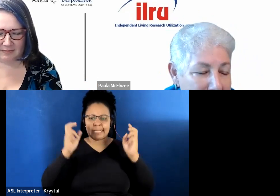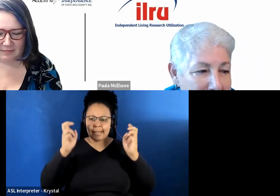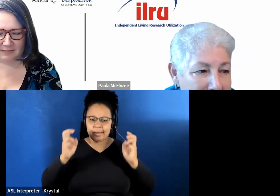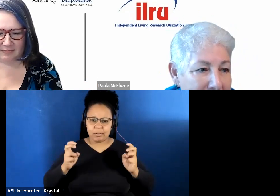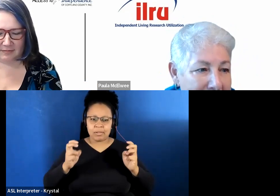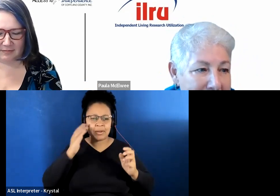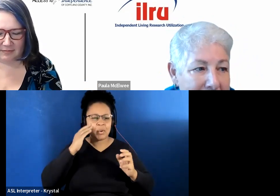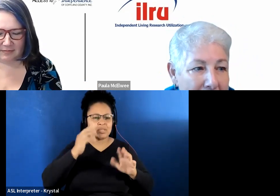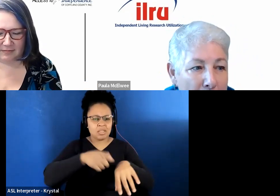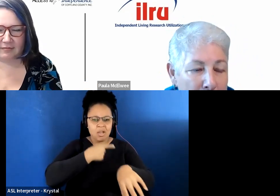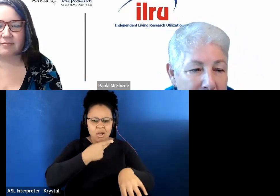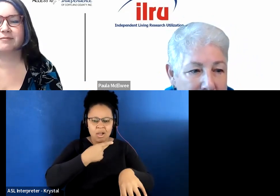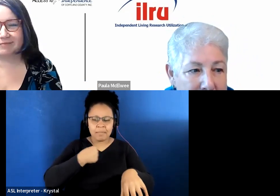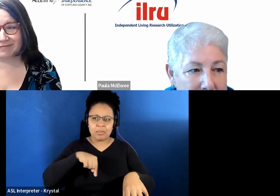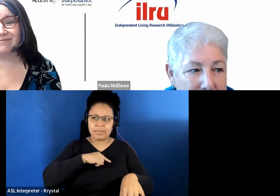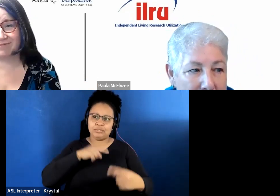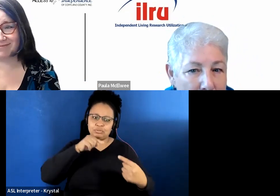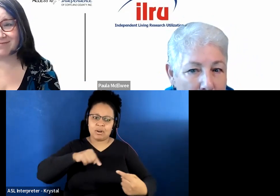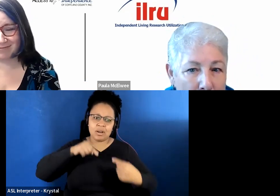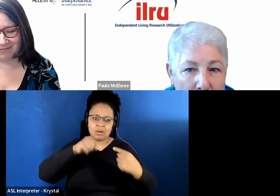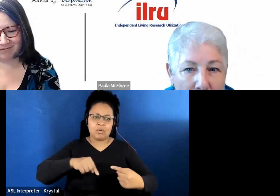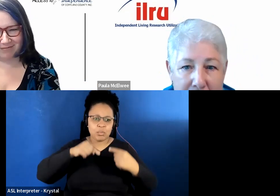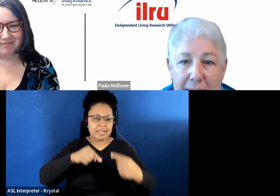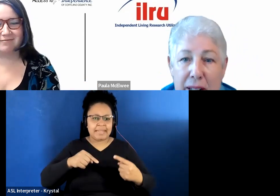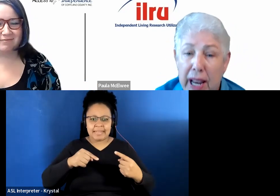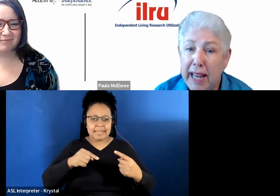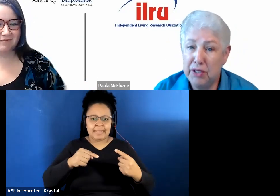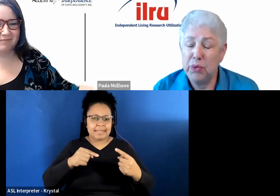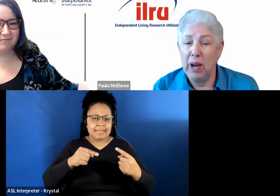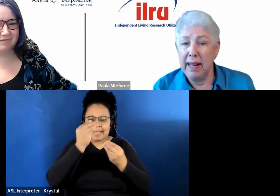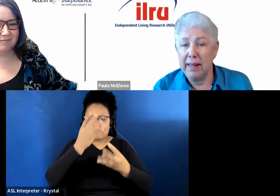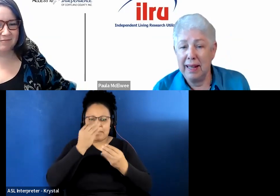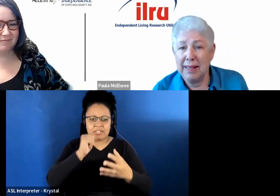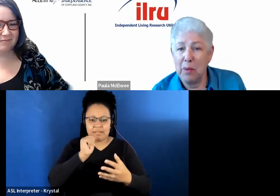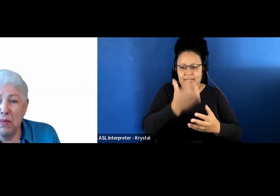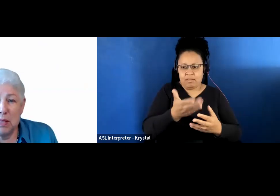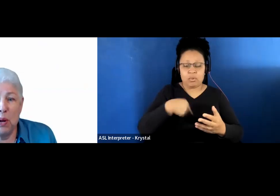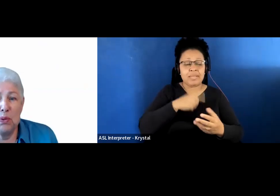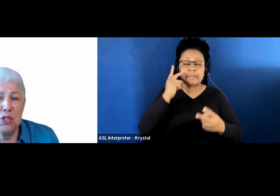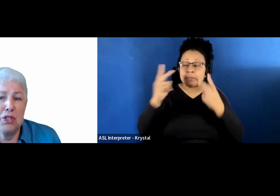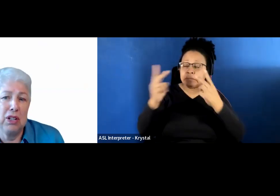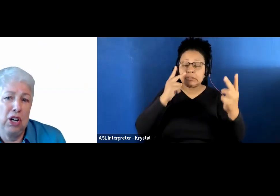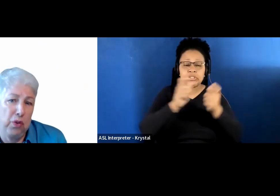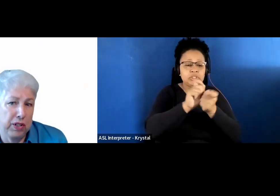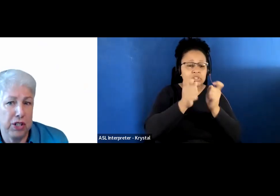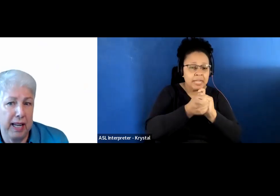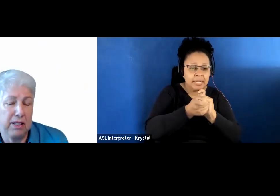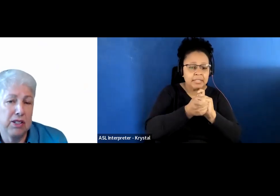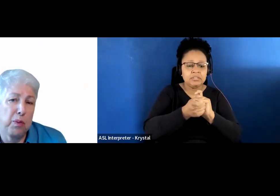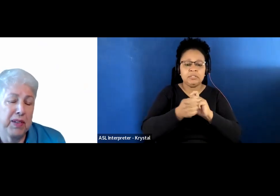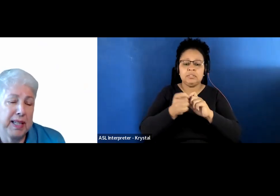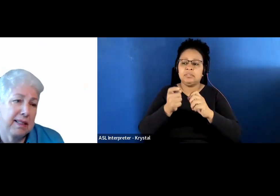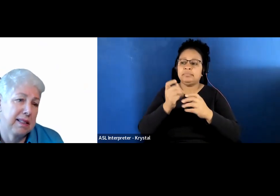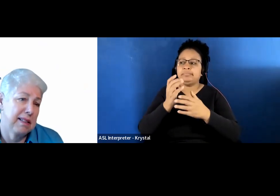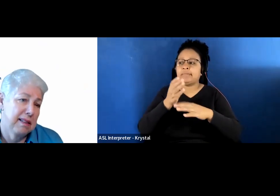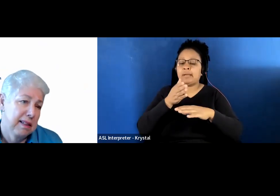with leaving anything out because we're all seeing change, right? Some of it's post-COVID change,